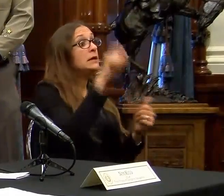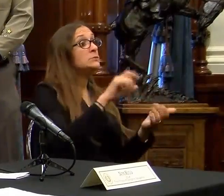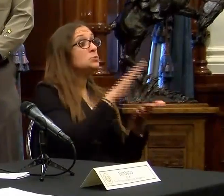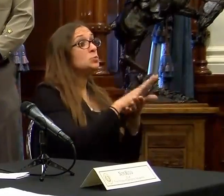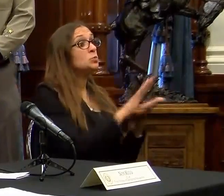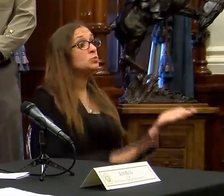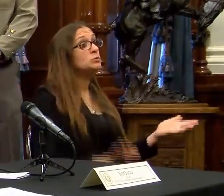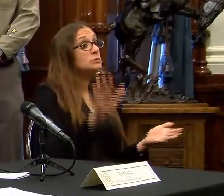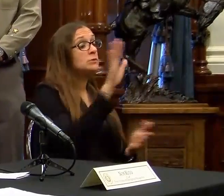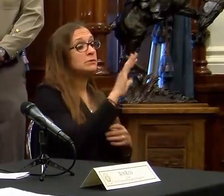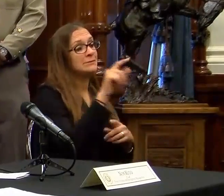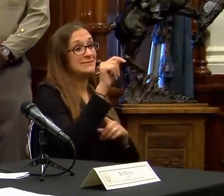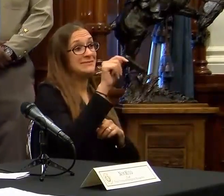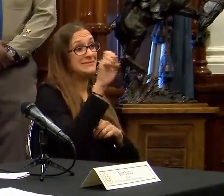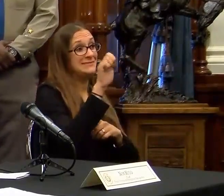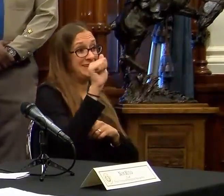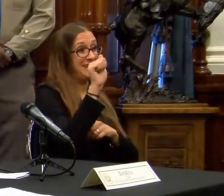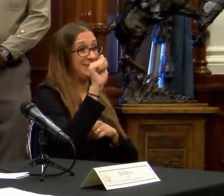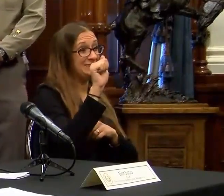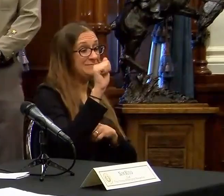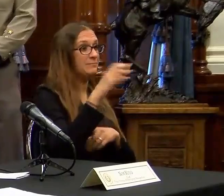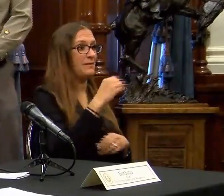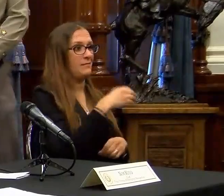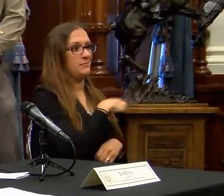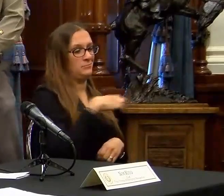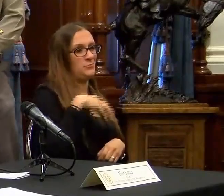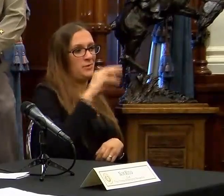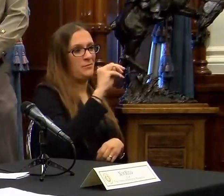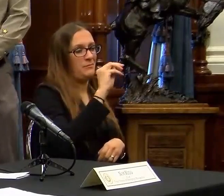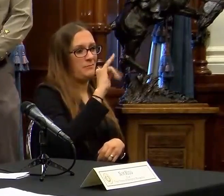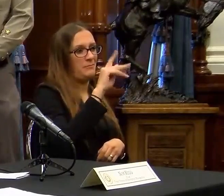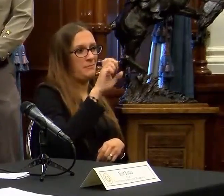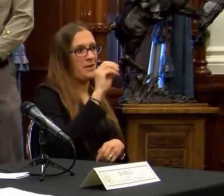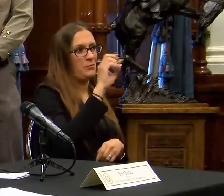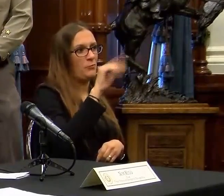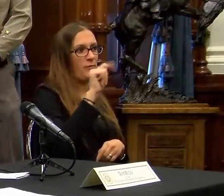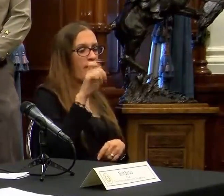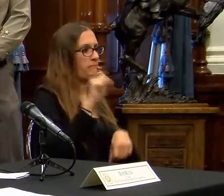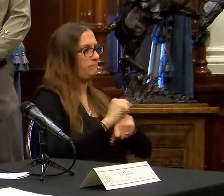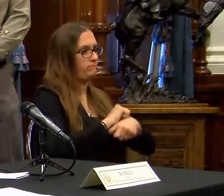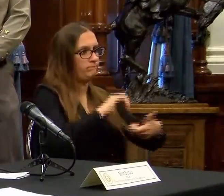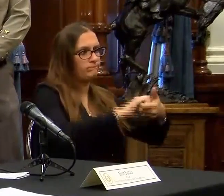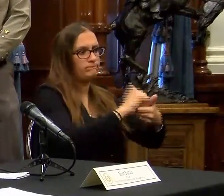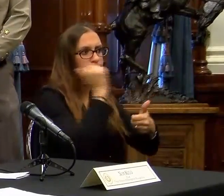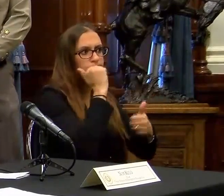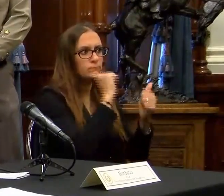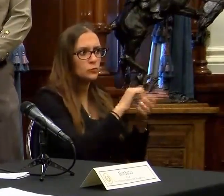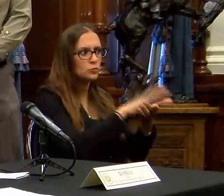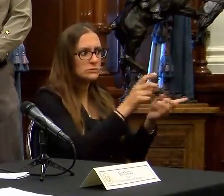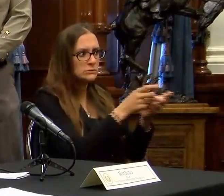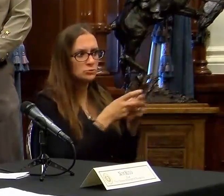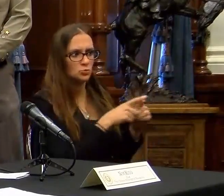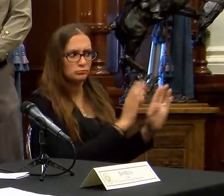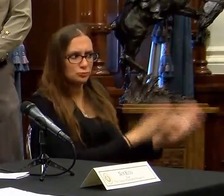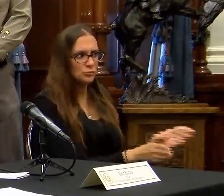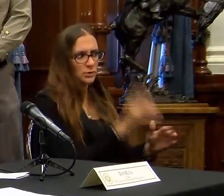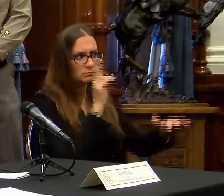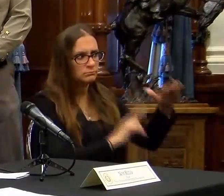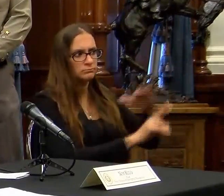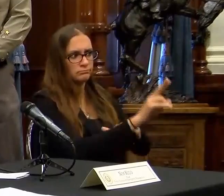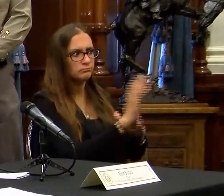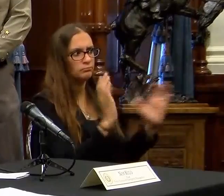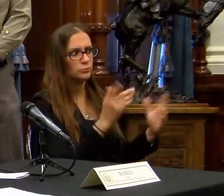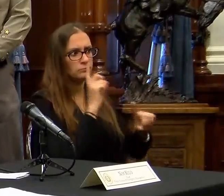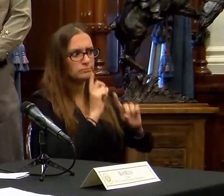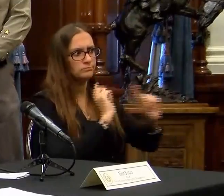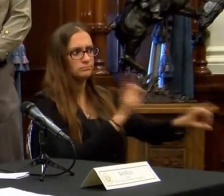concerned, the TEA and Commissioner Mike Morath, they work daily with school districts to prepare the appropriate